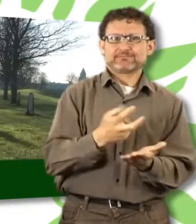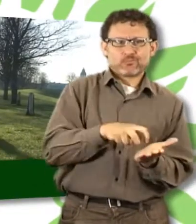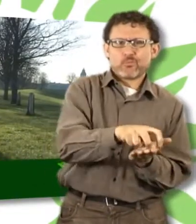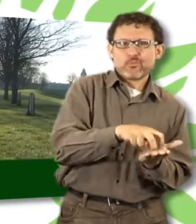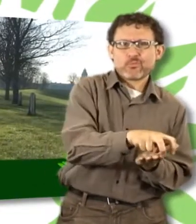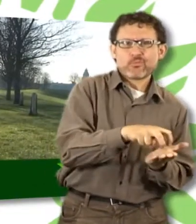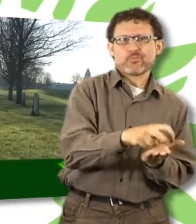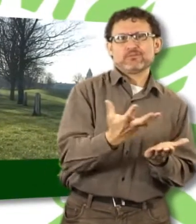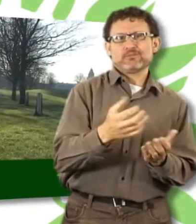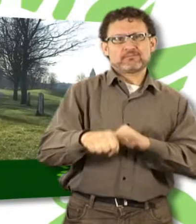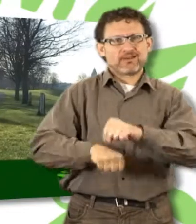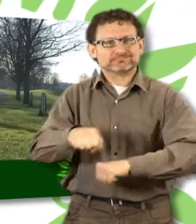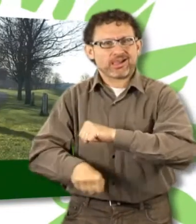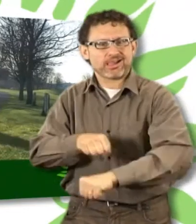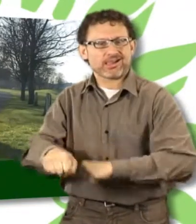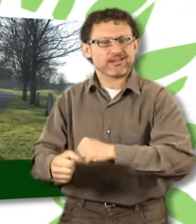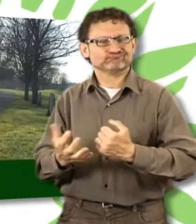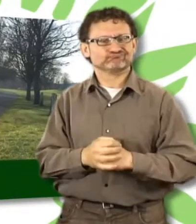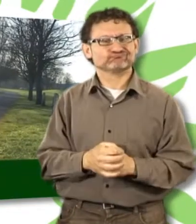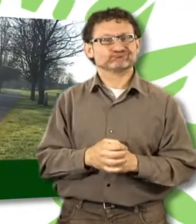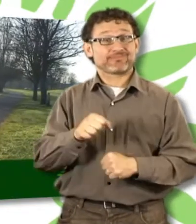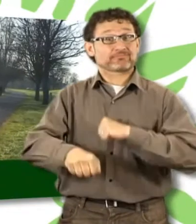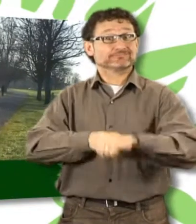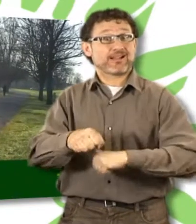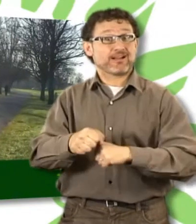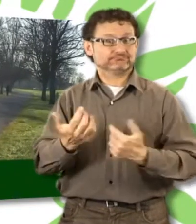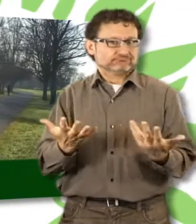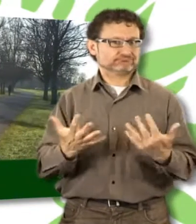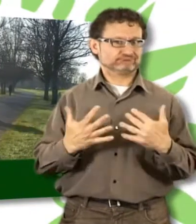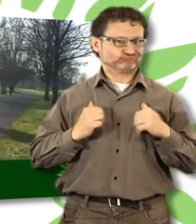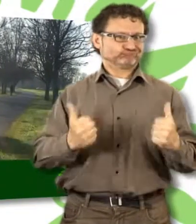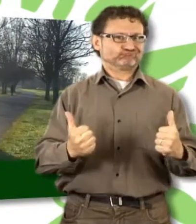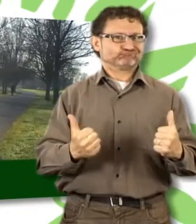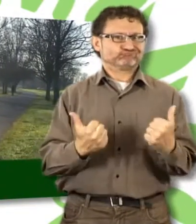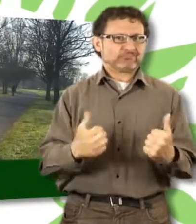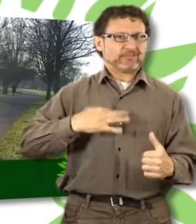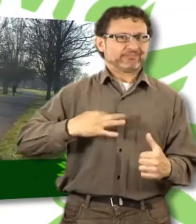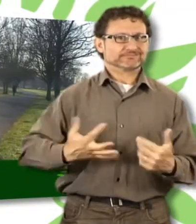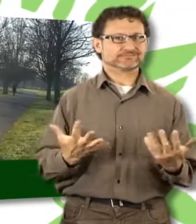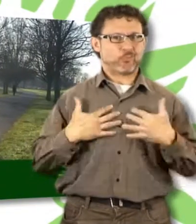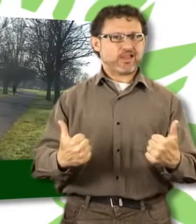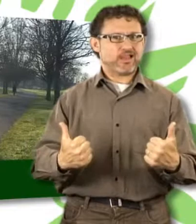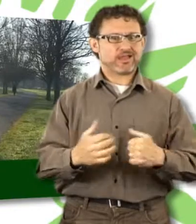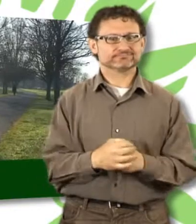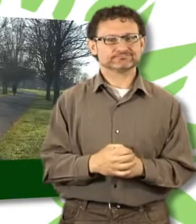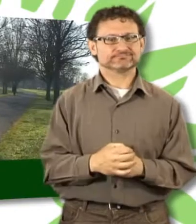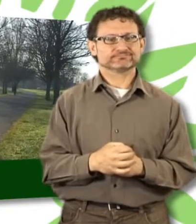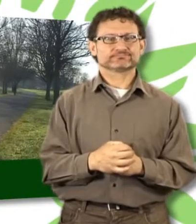People will get the benefit of cycling as a direct point-to-point transport and get the fitness and health benefits of